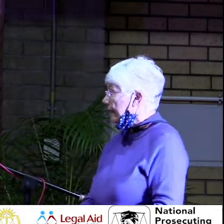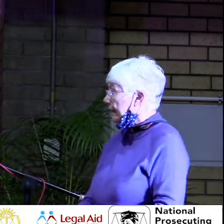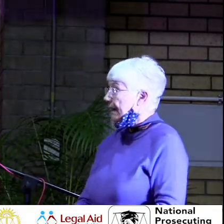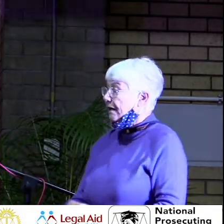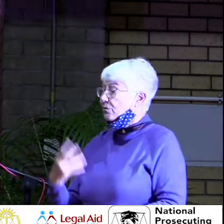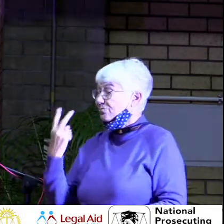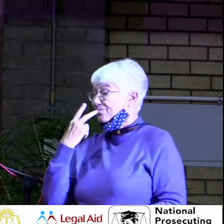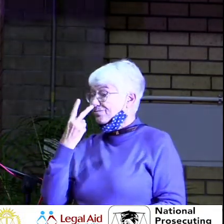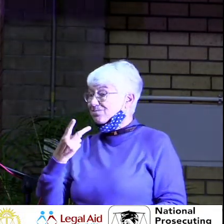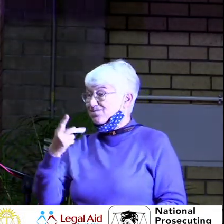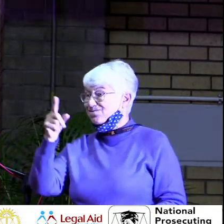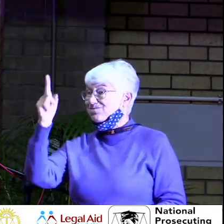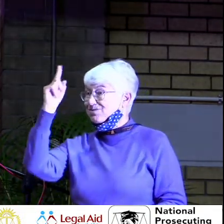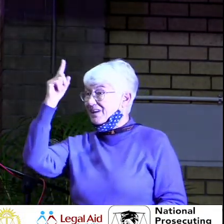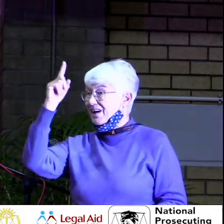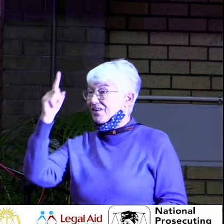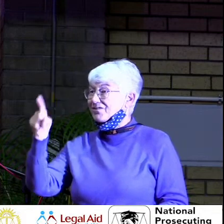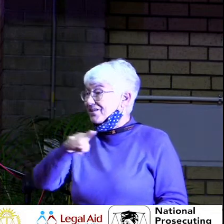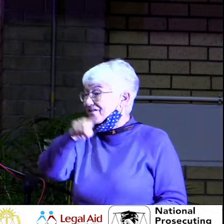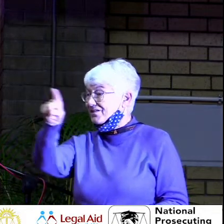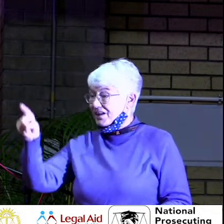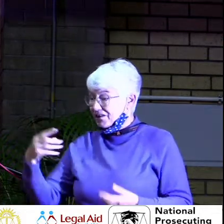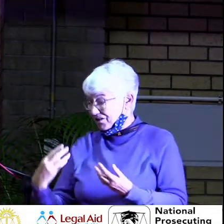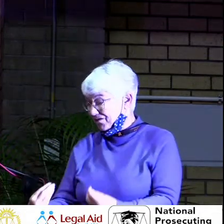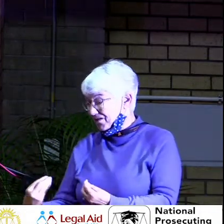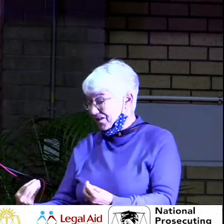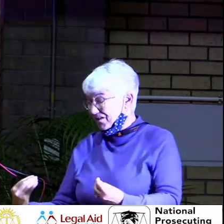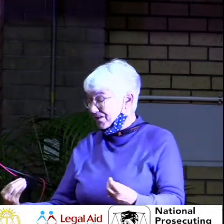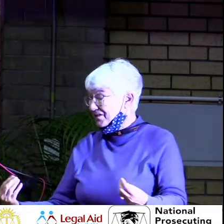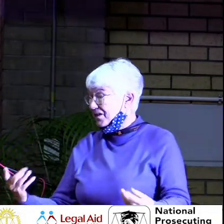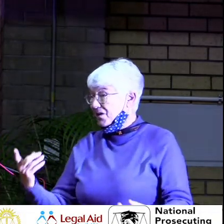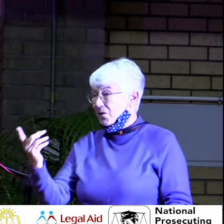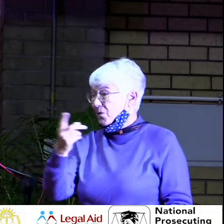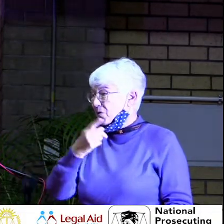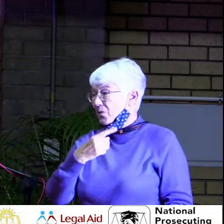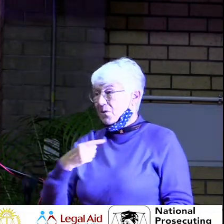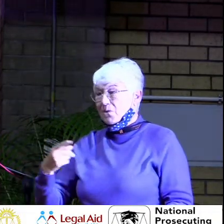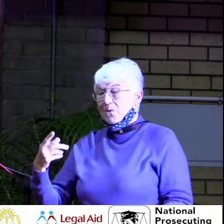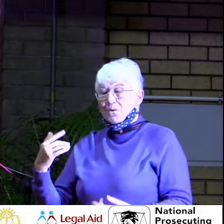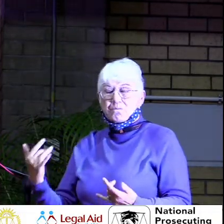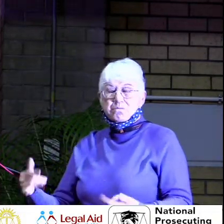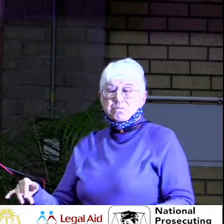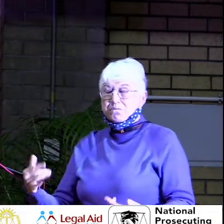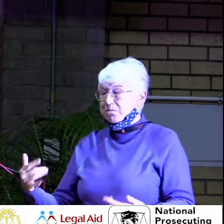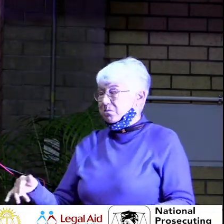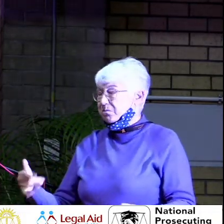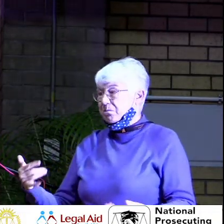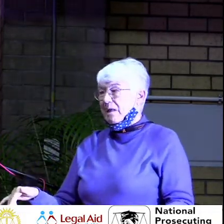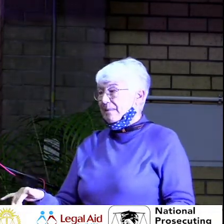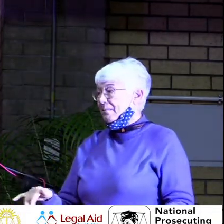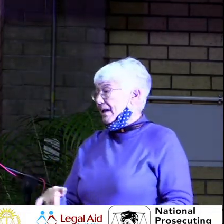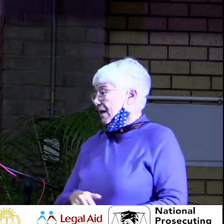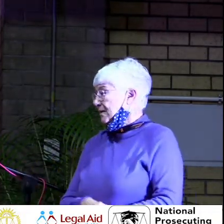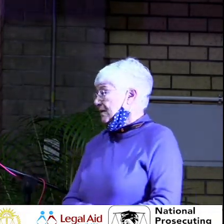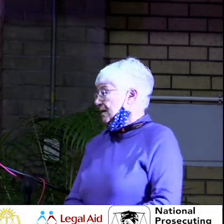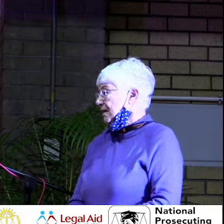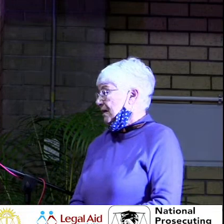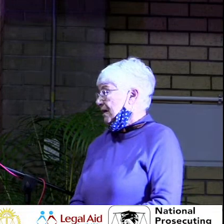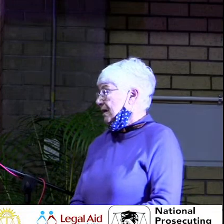in Delft to our children. But yes, be it as it may, so what we do